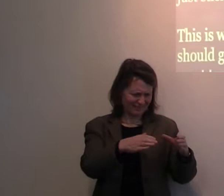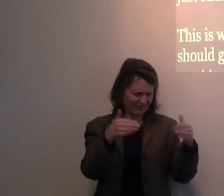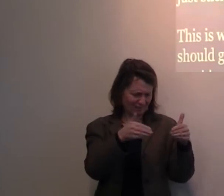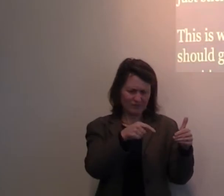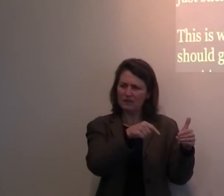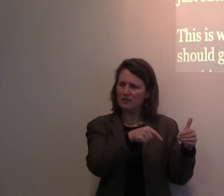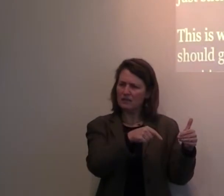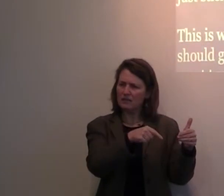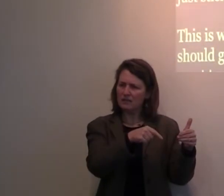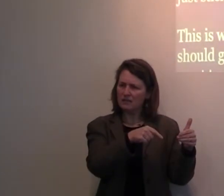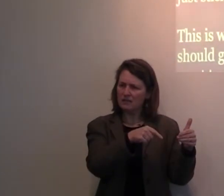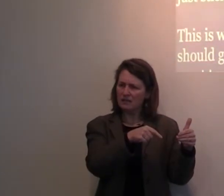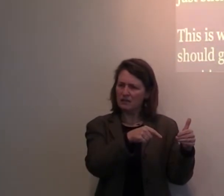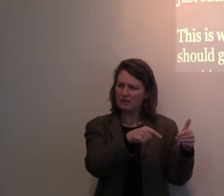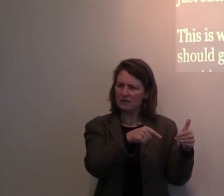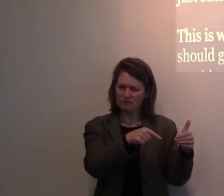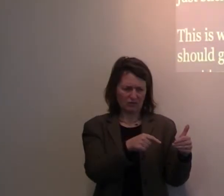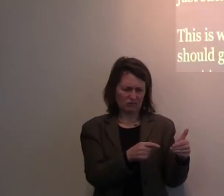I just stick with my few friends.